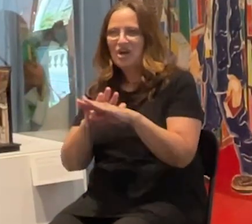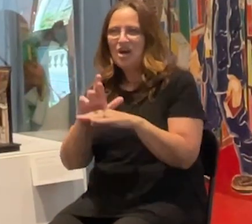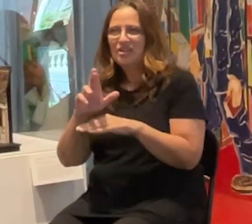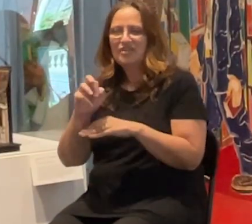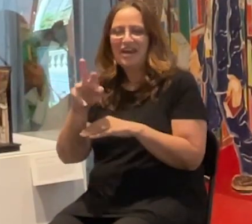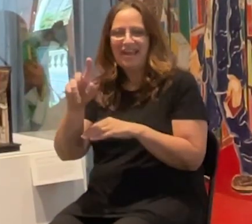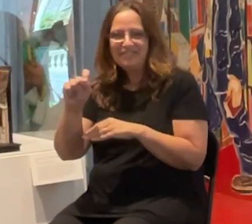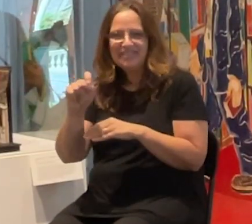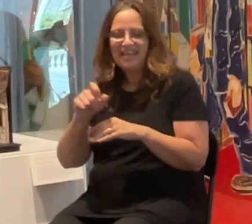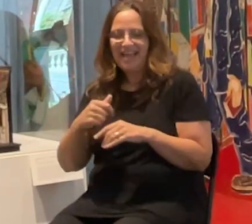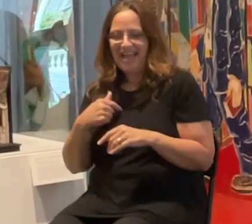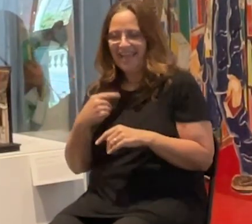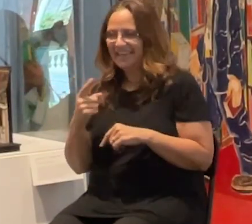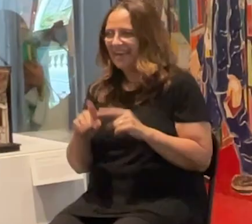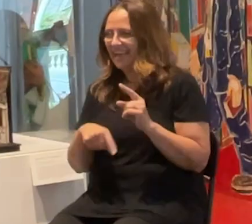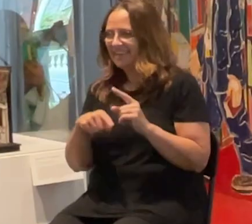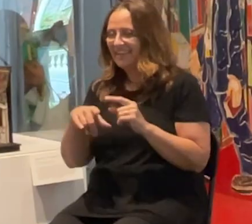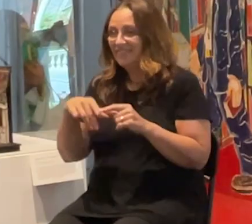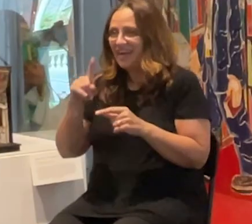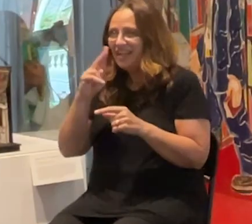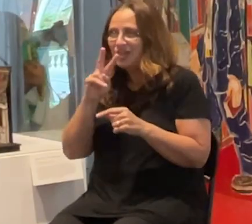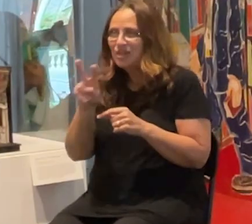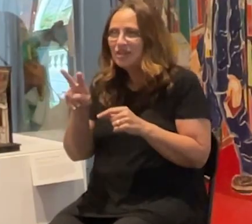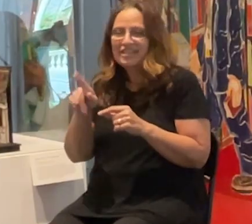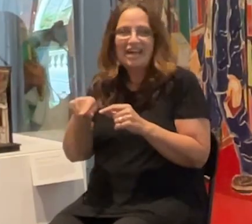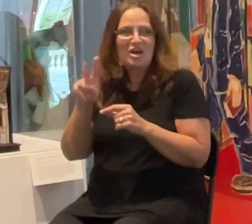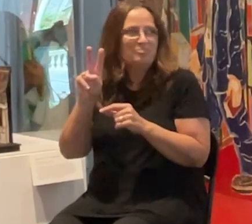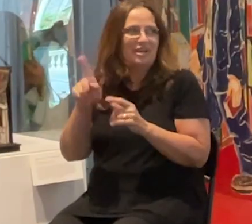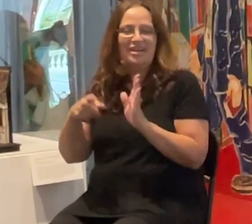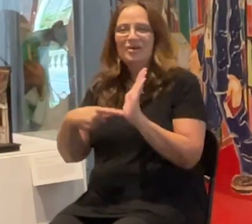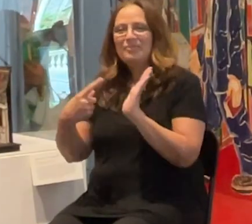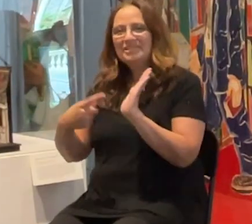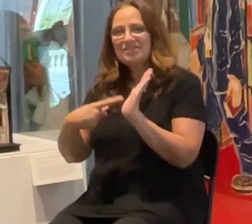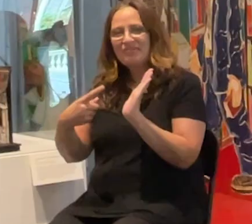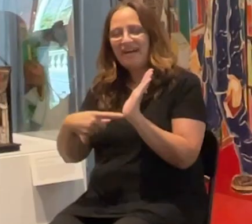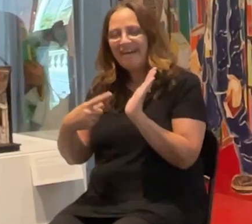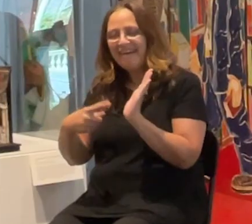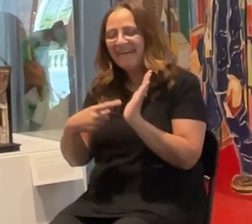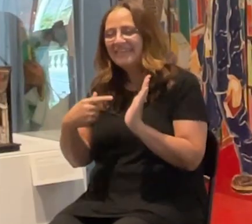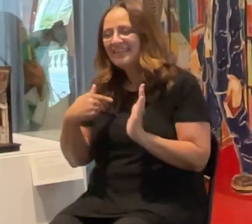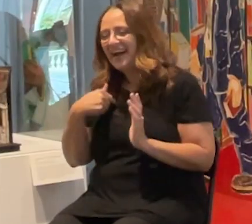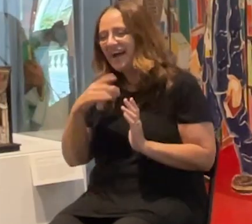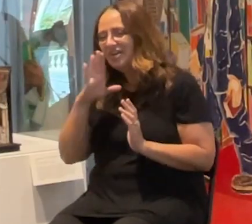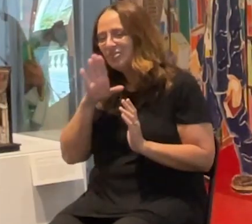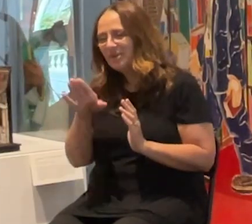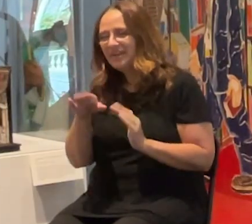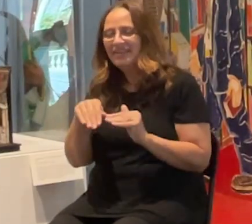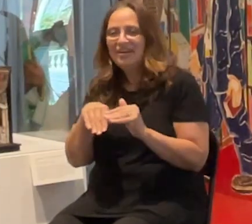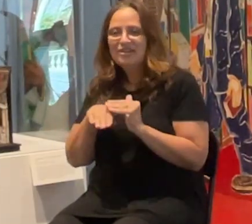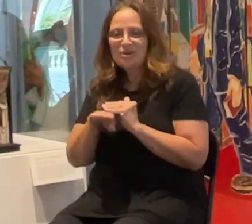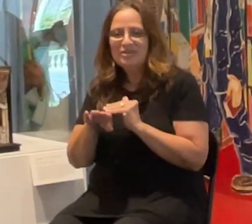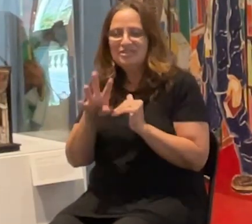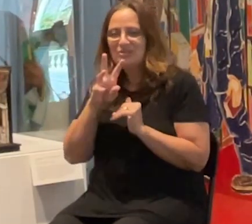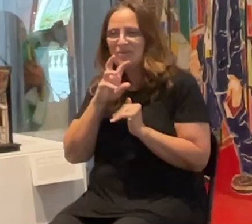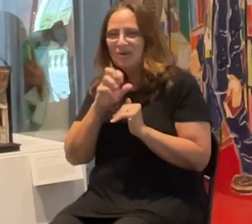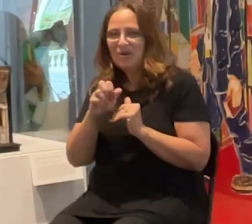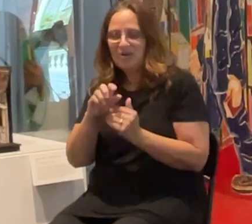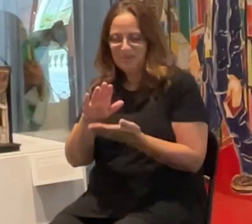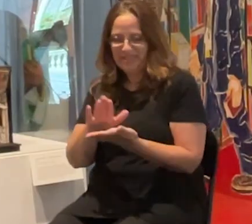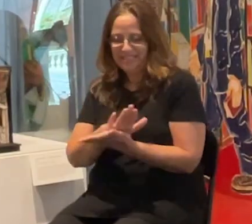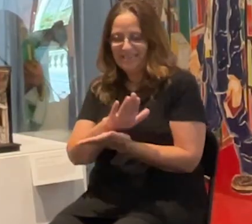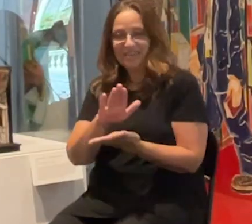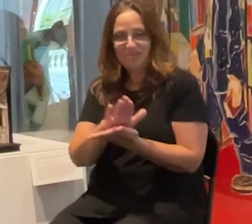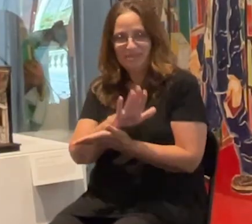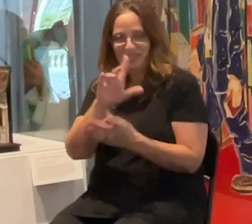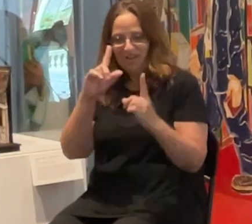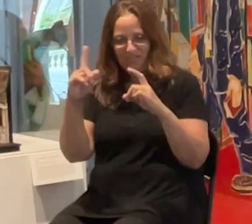I was wondering, I can't remember if I bothered to look up, so every once in a while, I will go into the old documentary